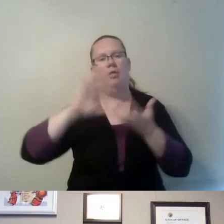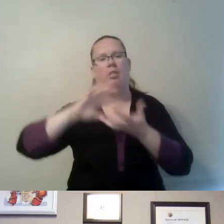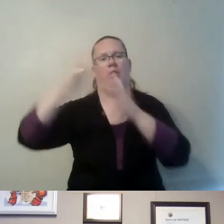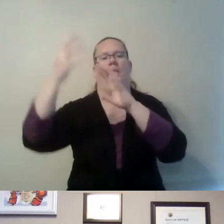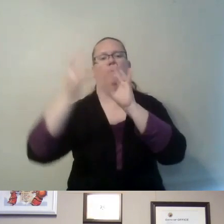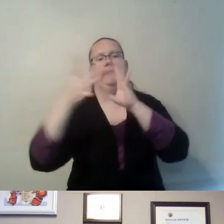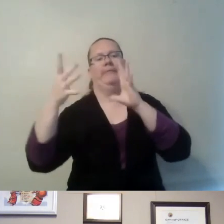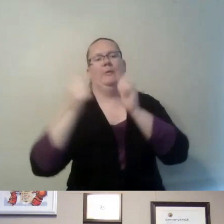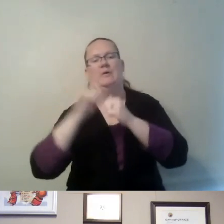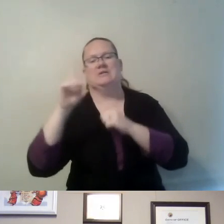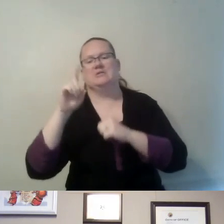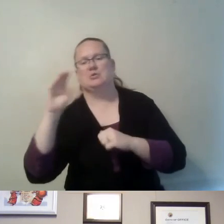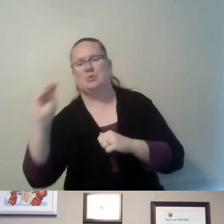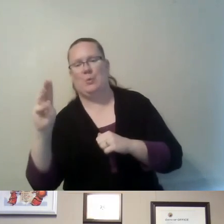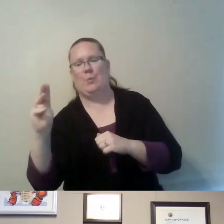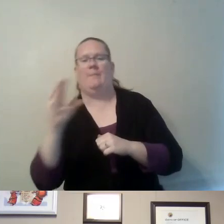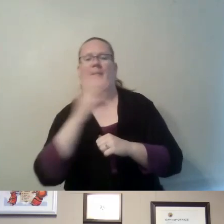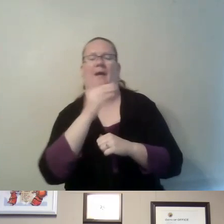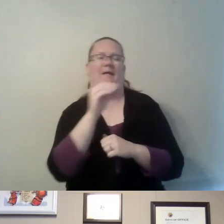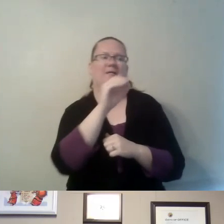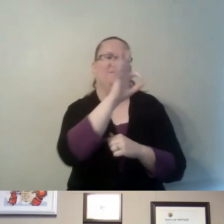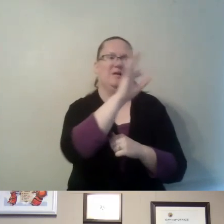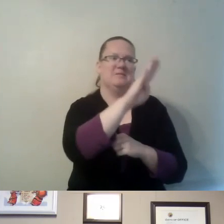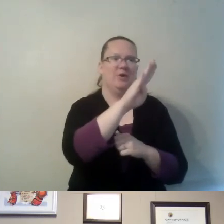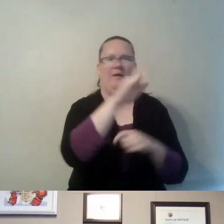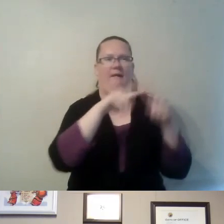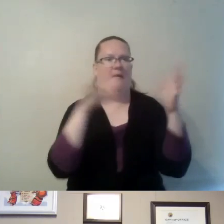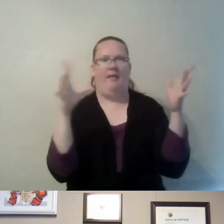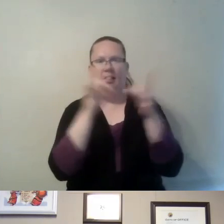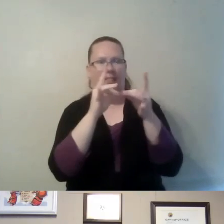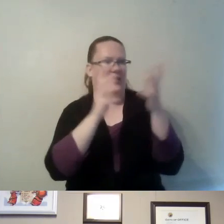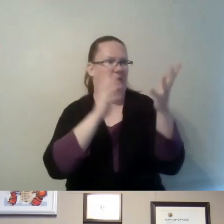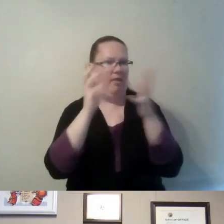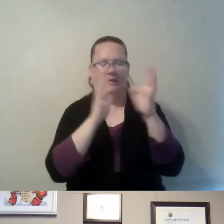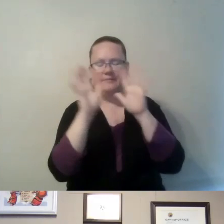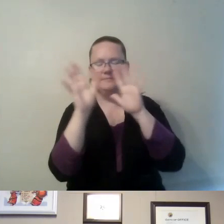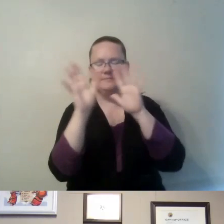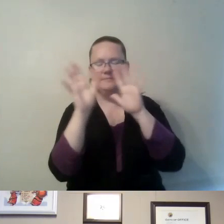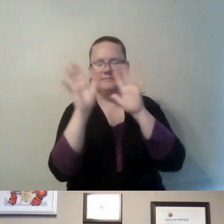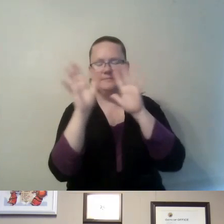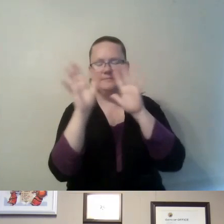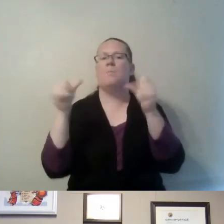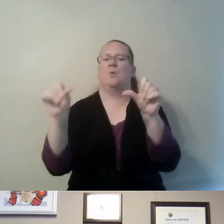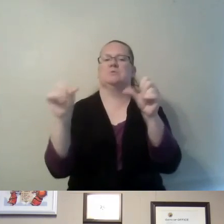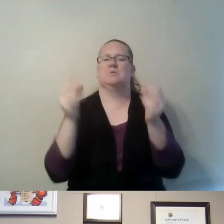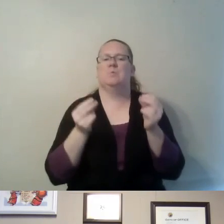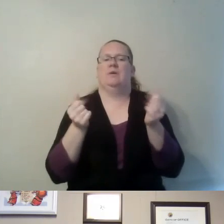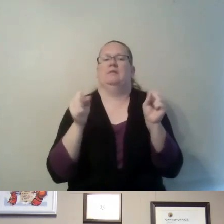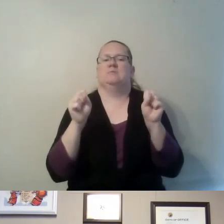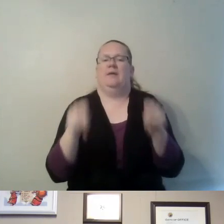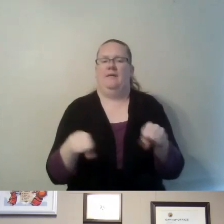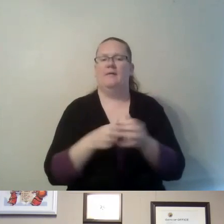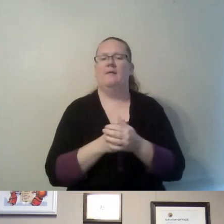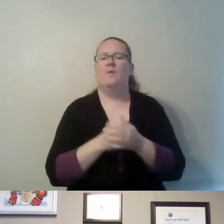and Zoom today. Apparently they are having some issues technically, and so we will get this posted as quickly as we can with the